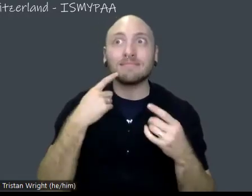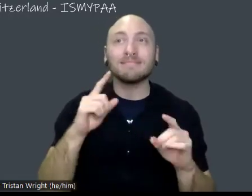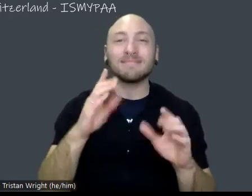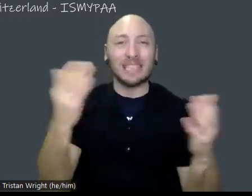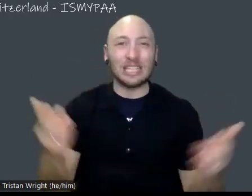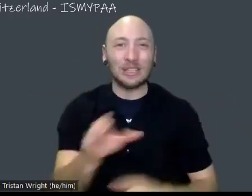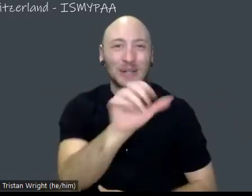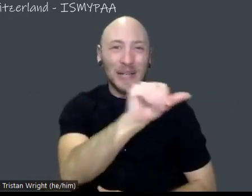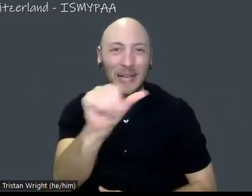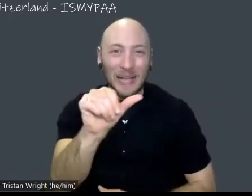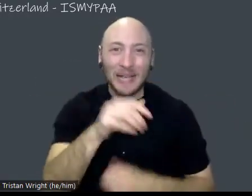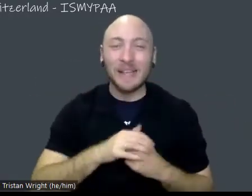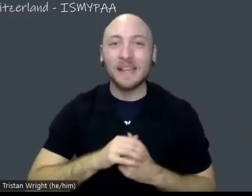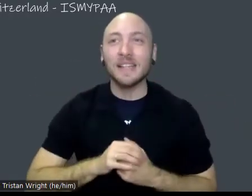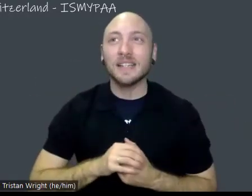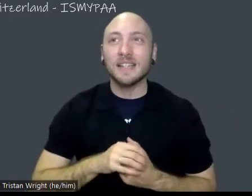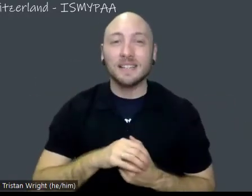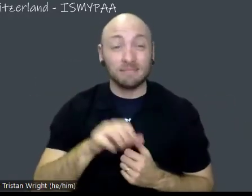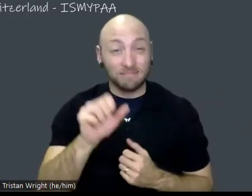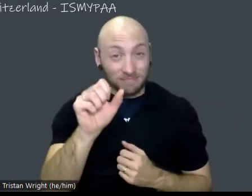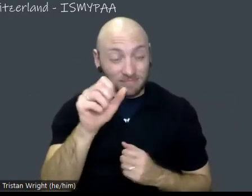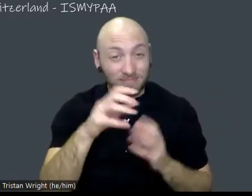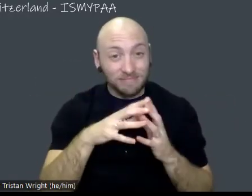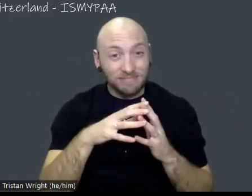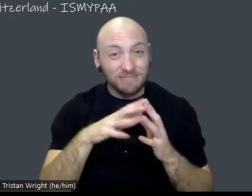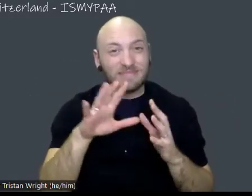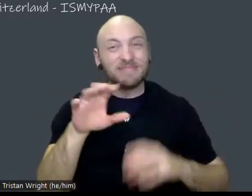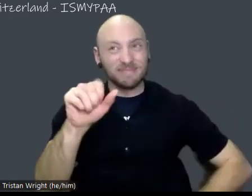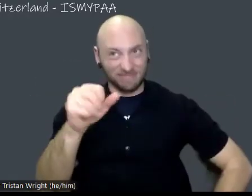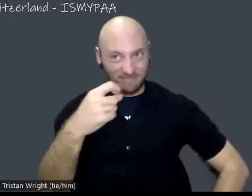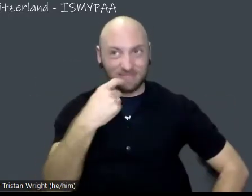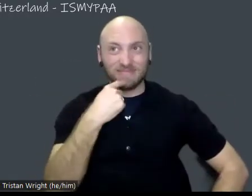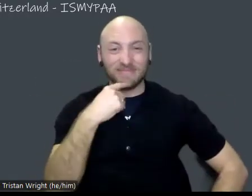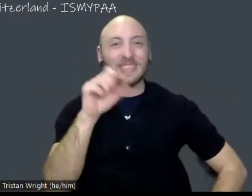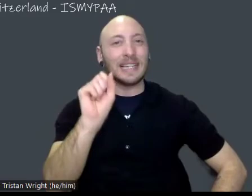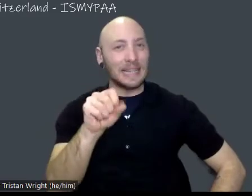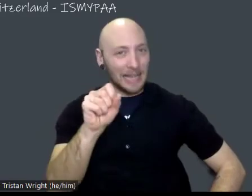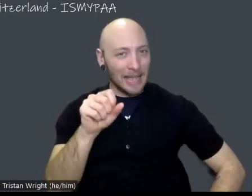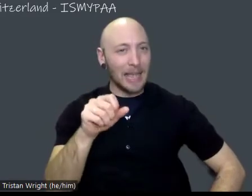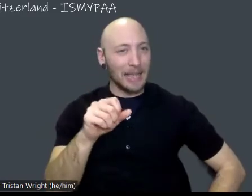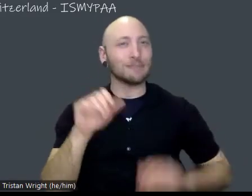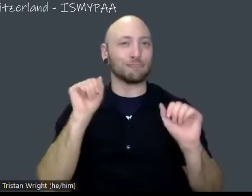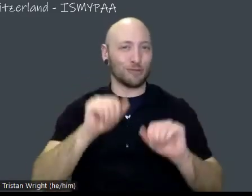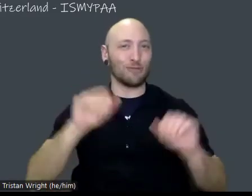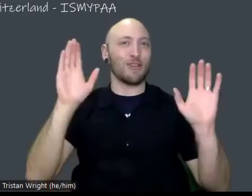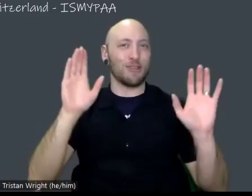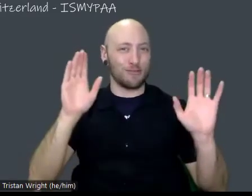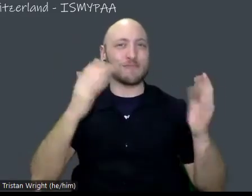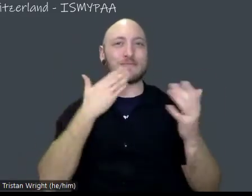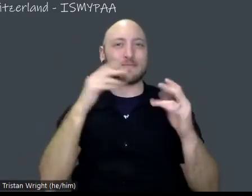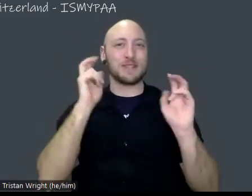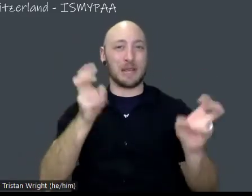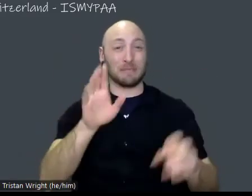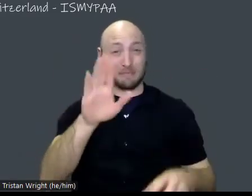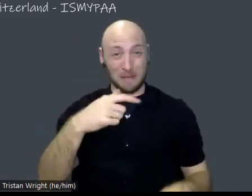yes, I would say, yes, surrender is the topic it took me